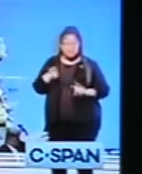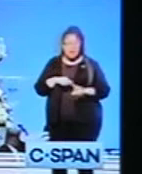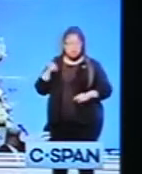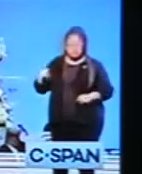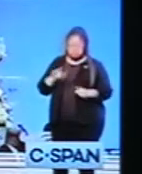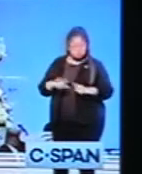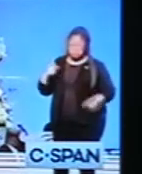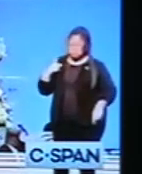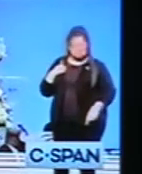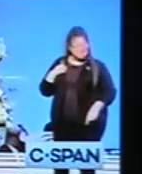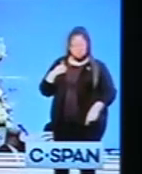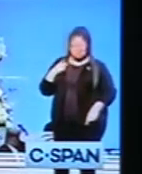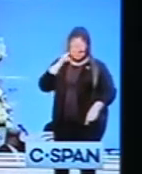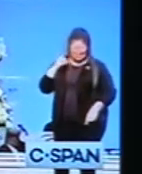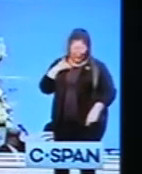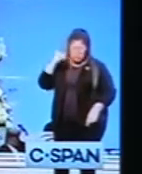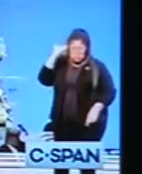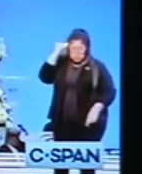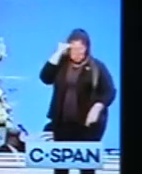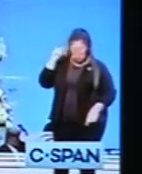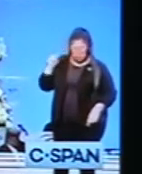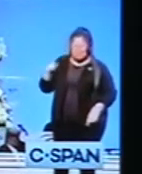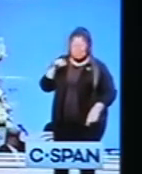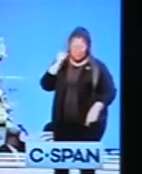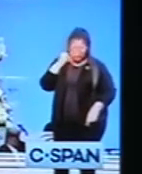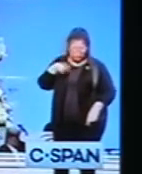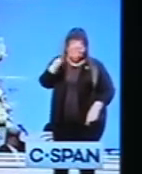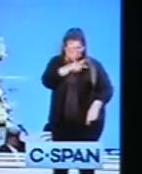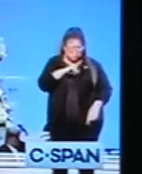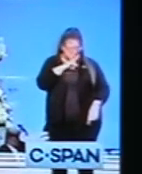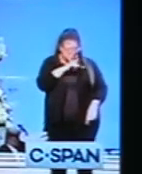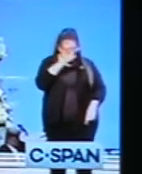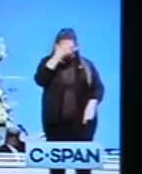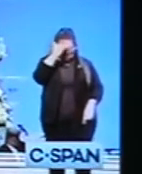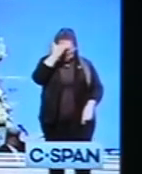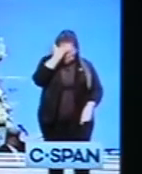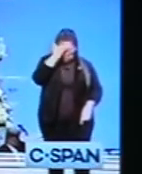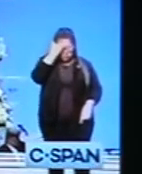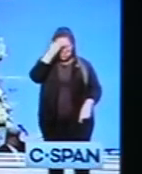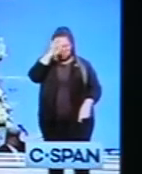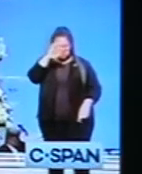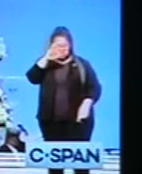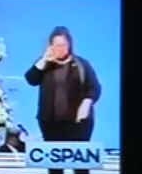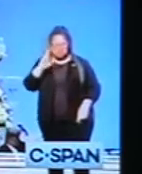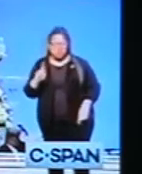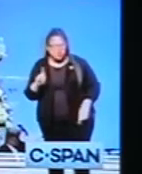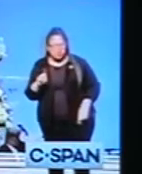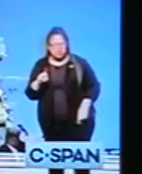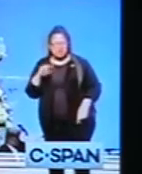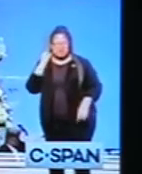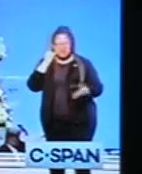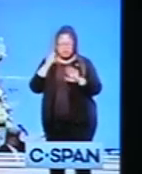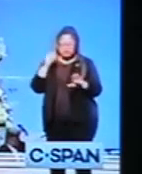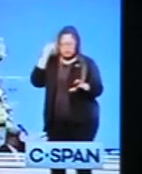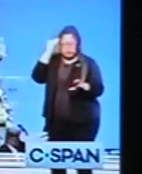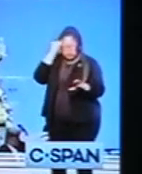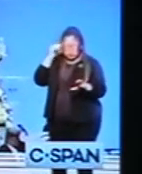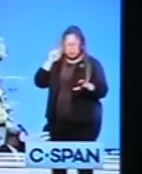as I knew him. And if you knew Floyd, If you know Jew,